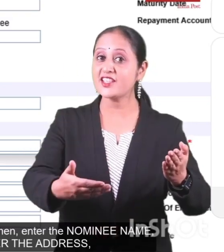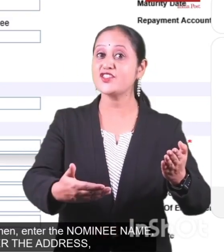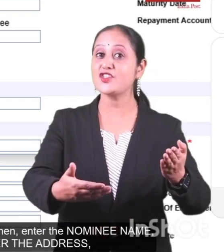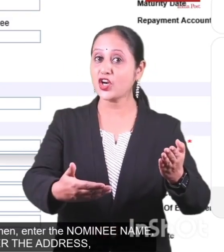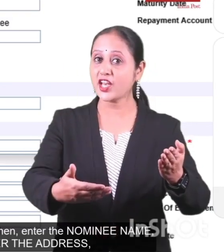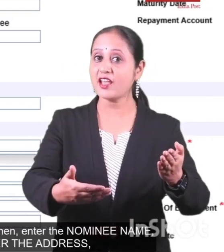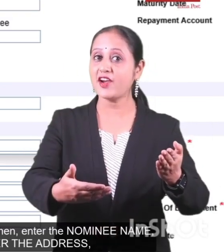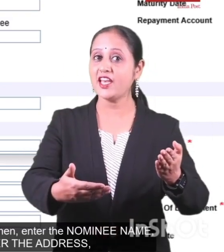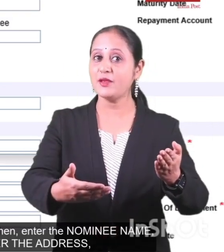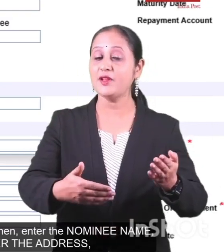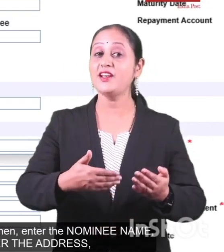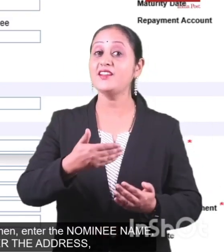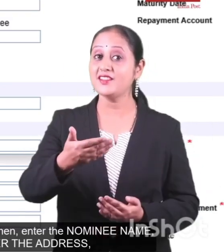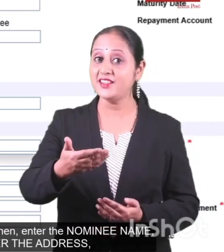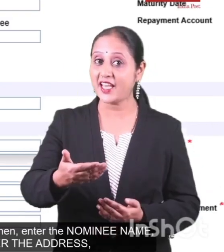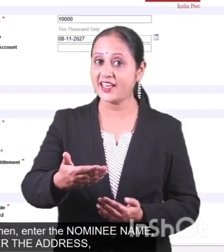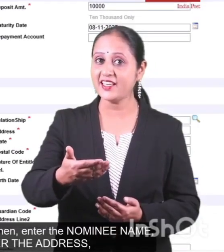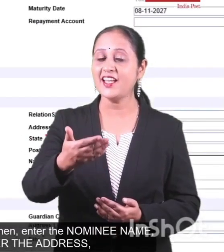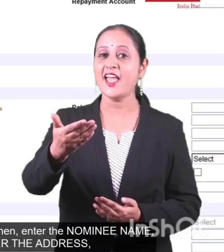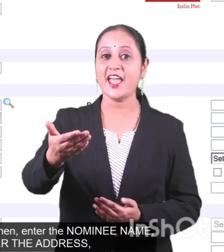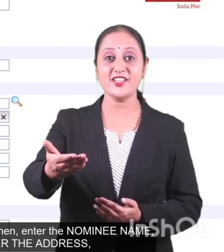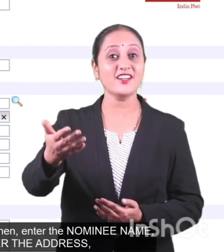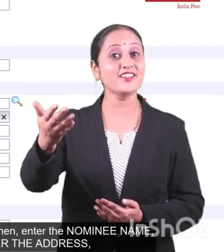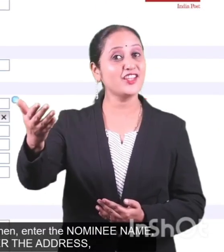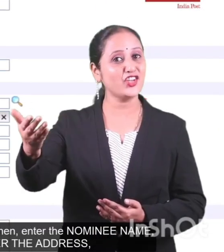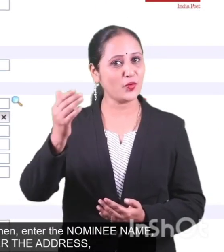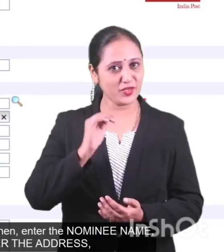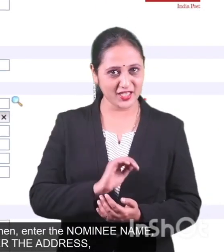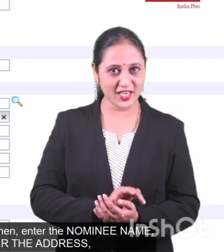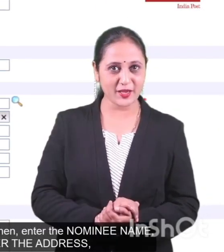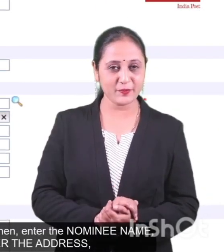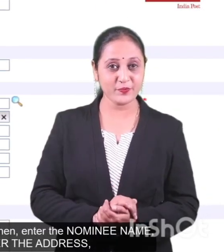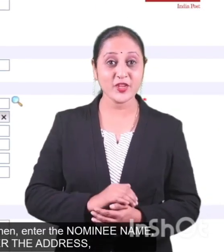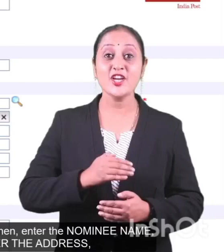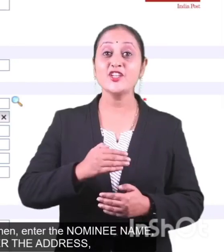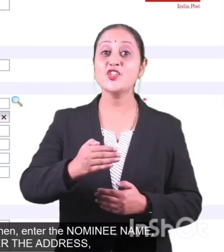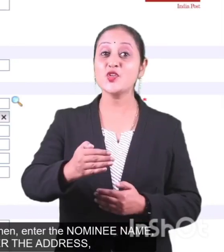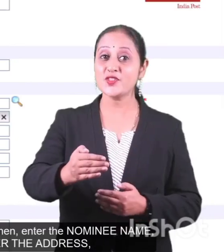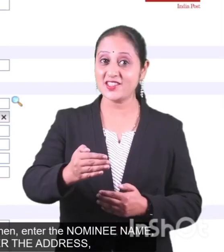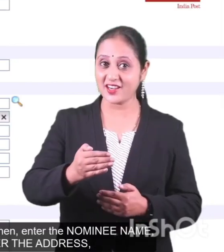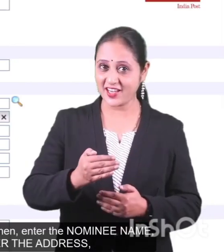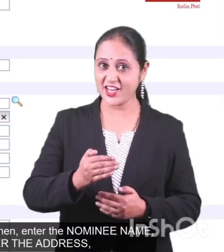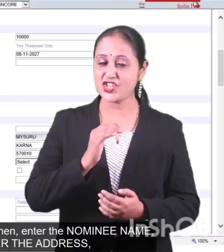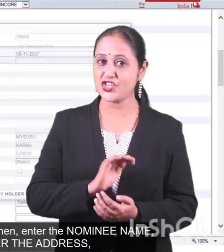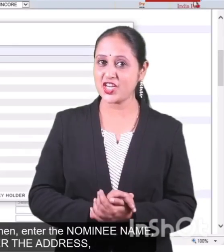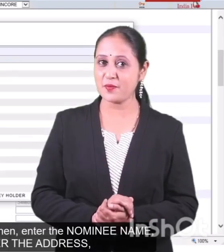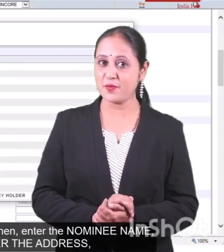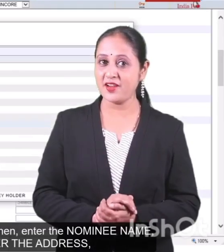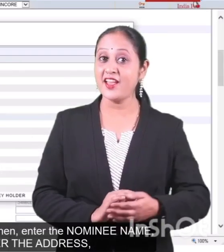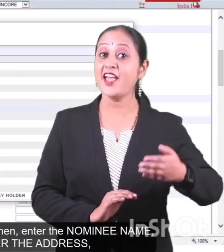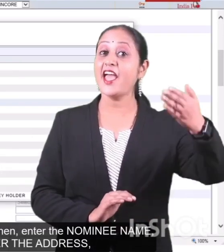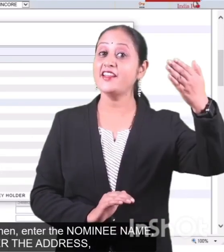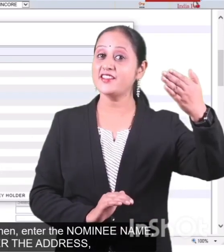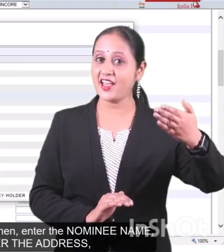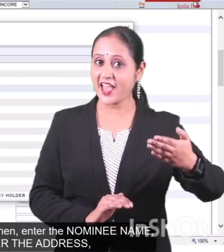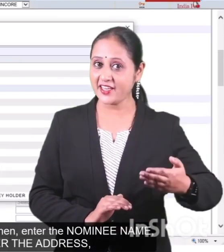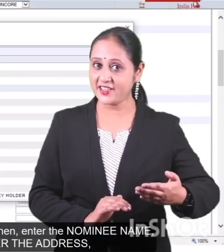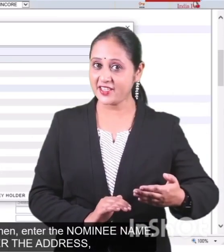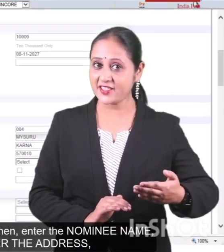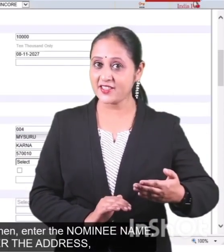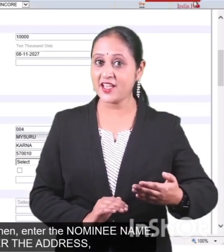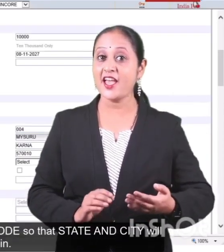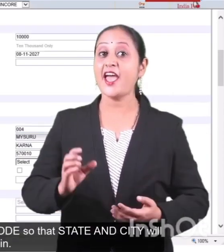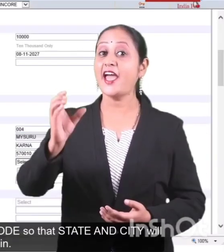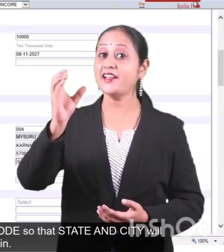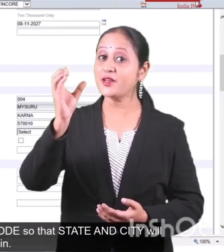of the nominee is not available, then enter the nominee name, choose the relationship, enter